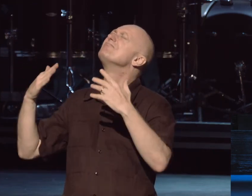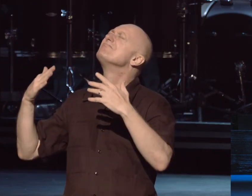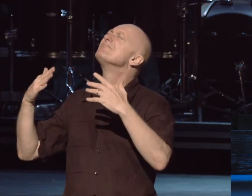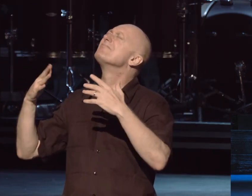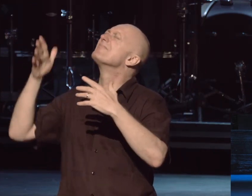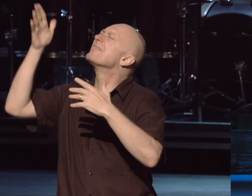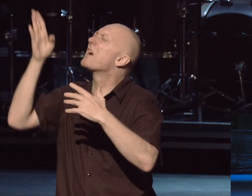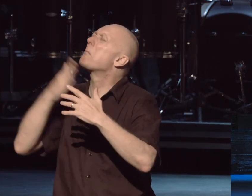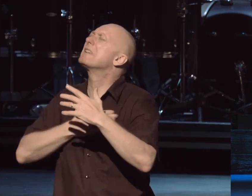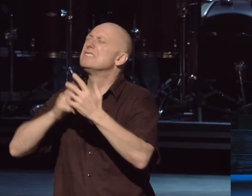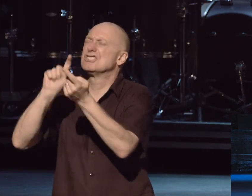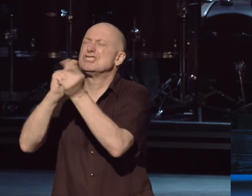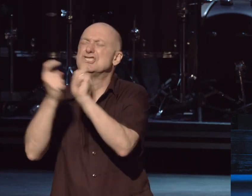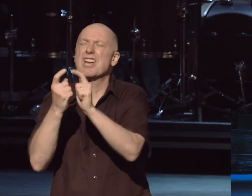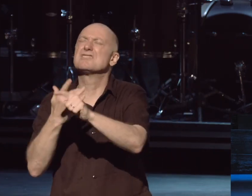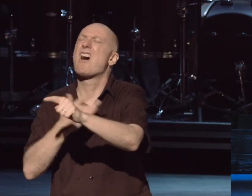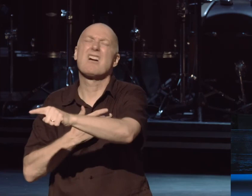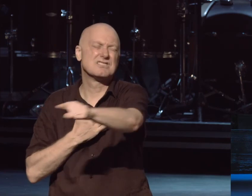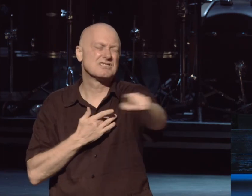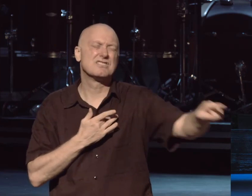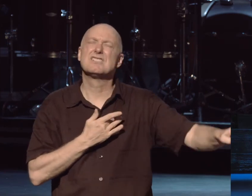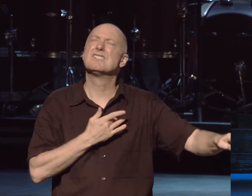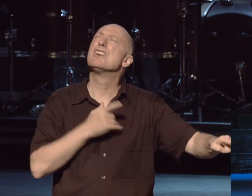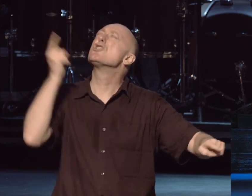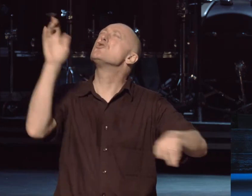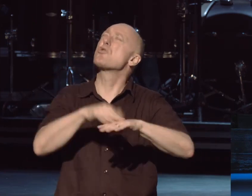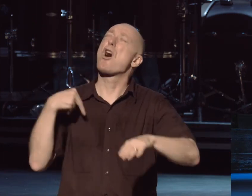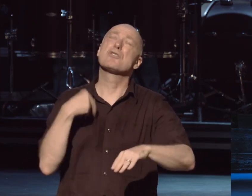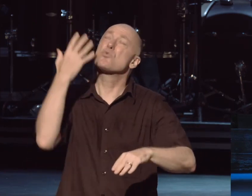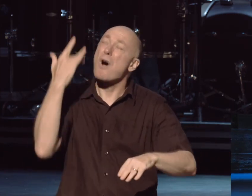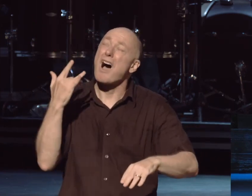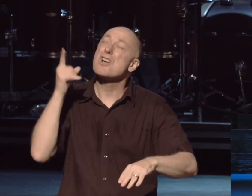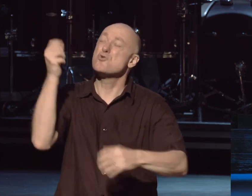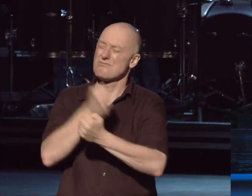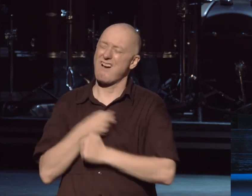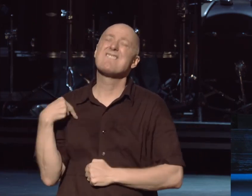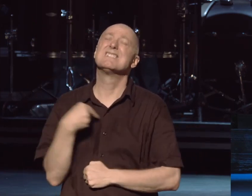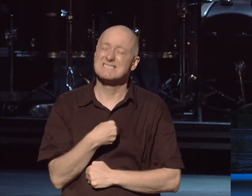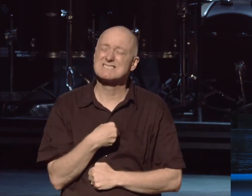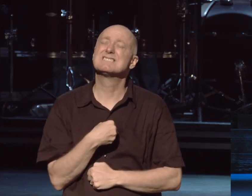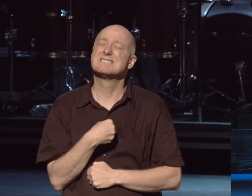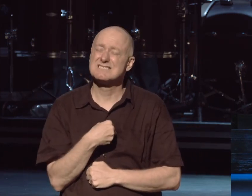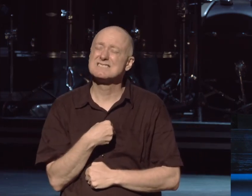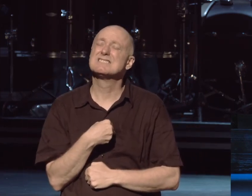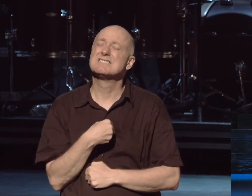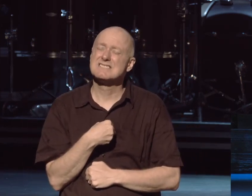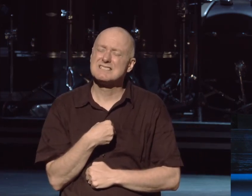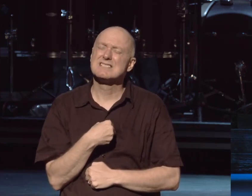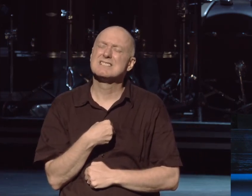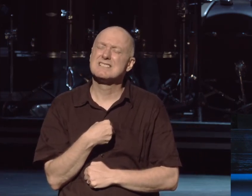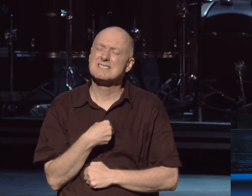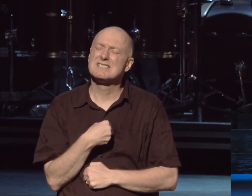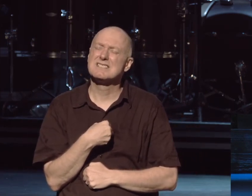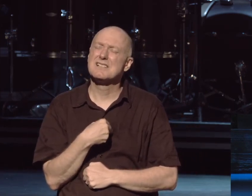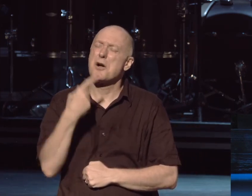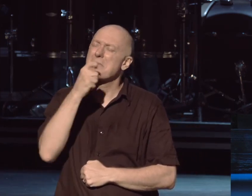You call us because you love us. because you love us.